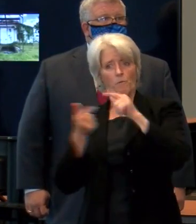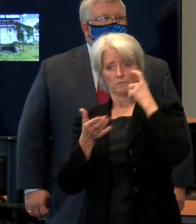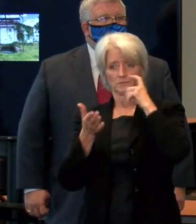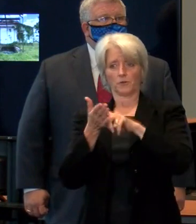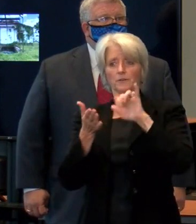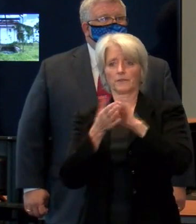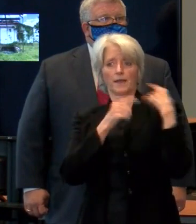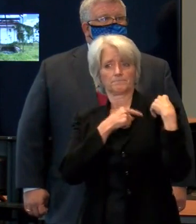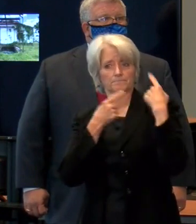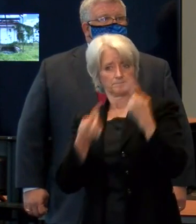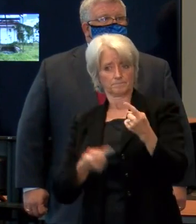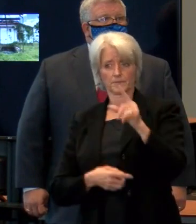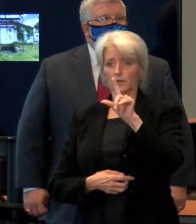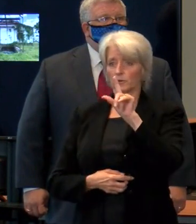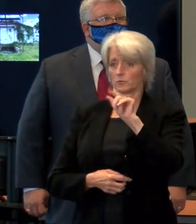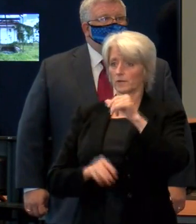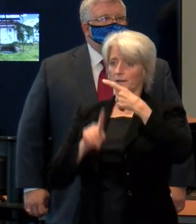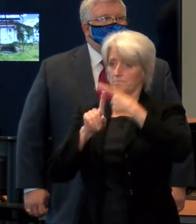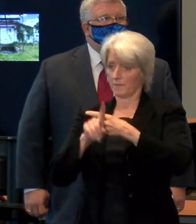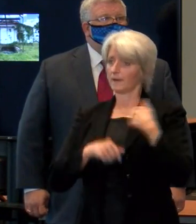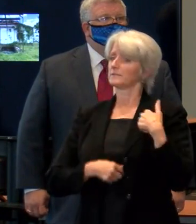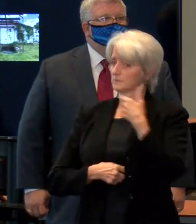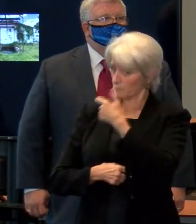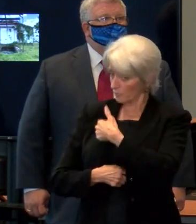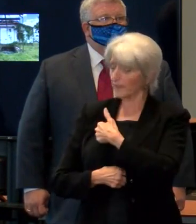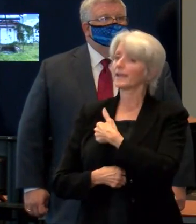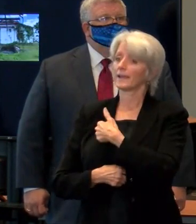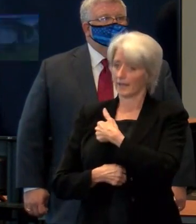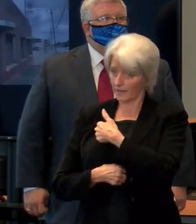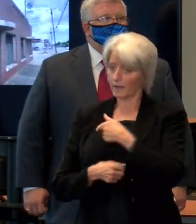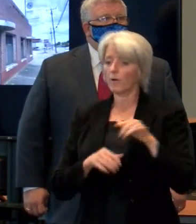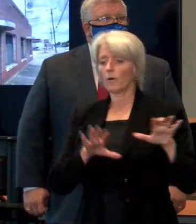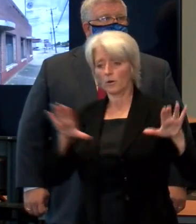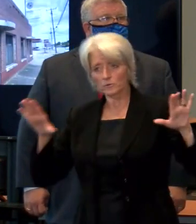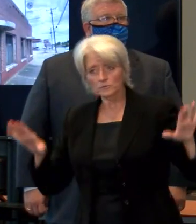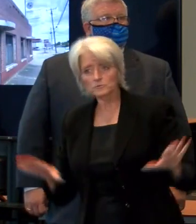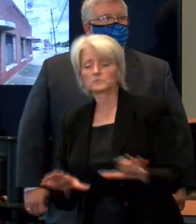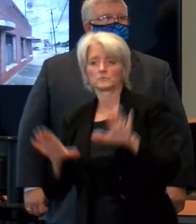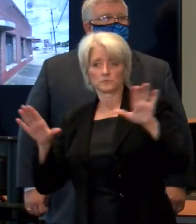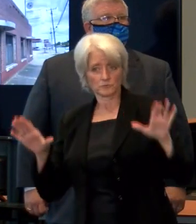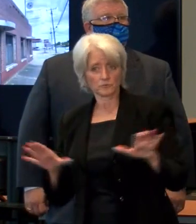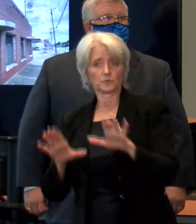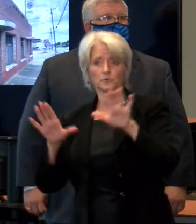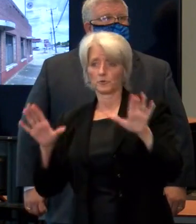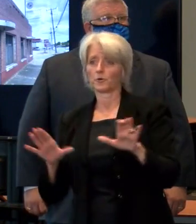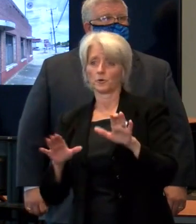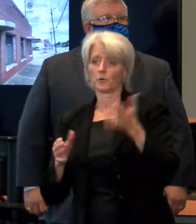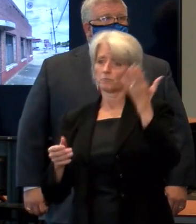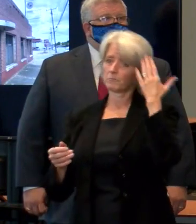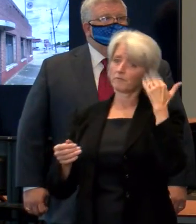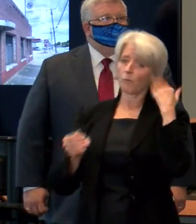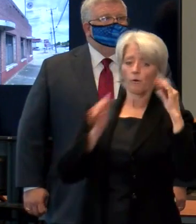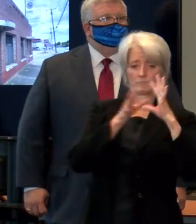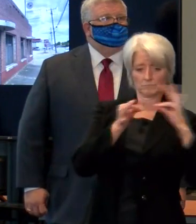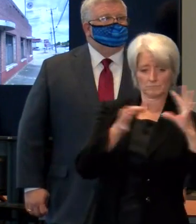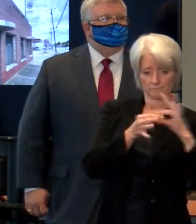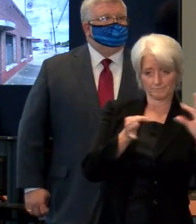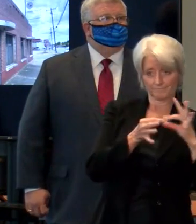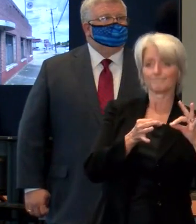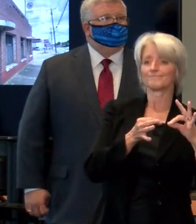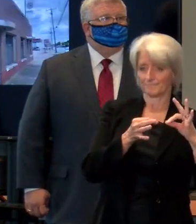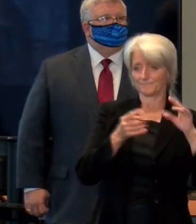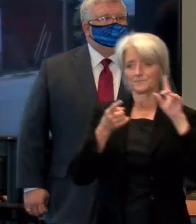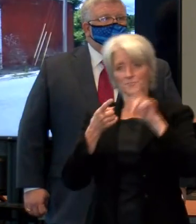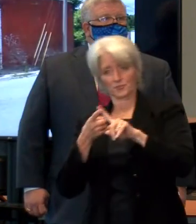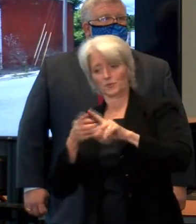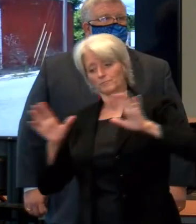very intentional. We've been able to move from platitudes to policies to proactive action. And